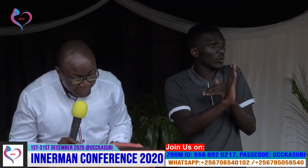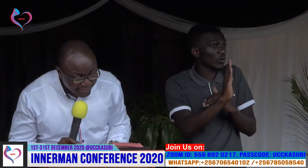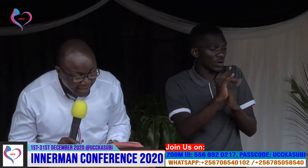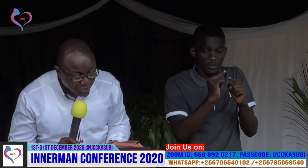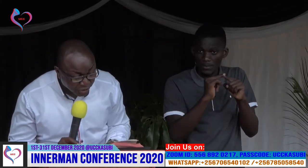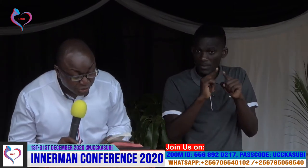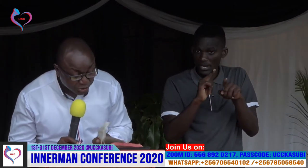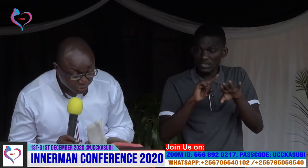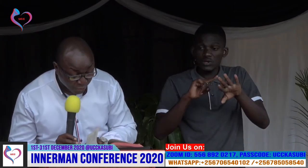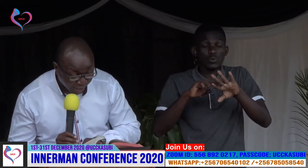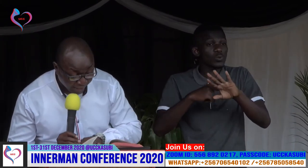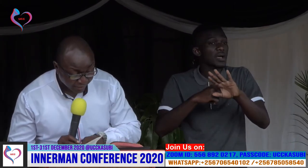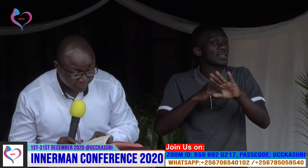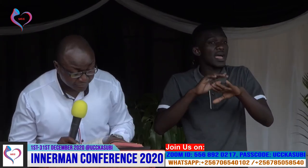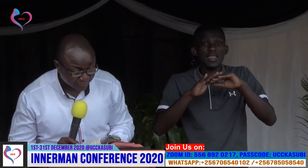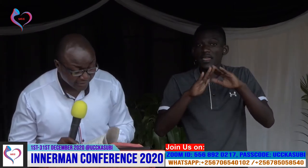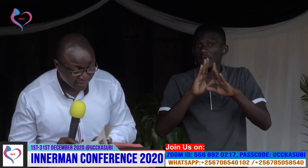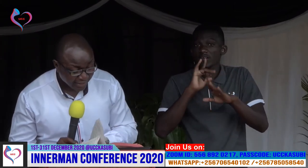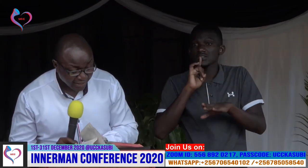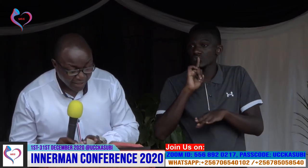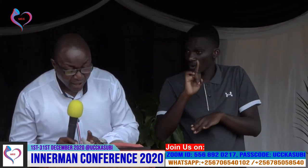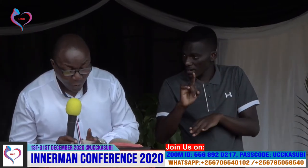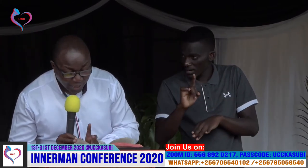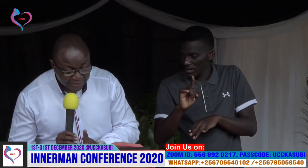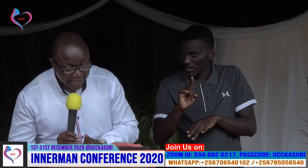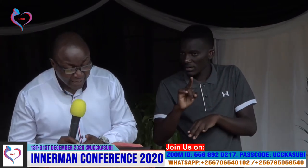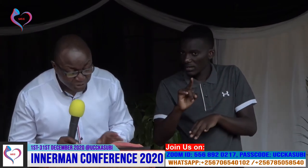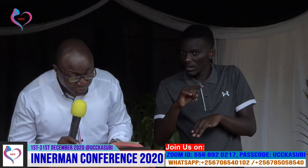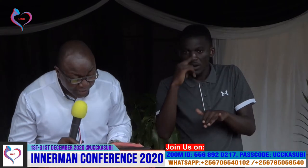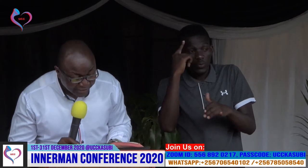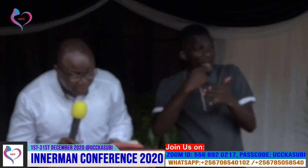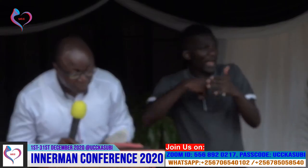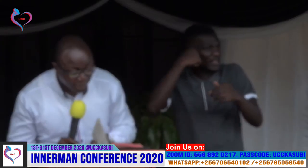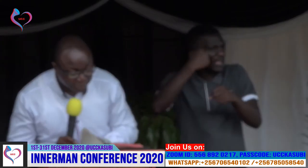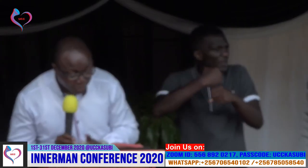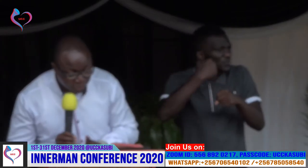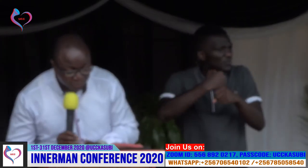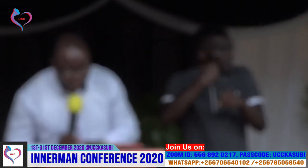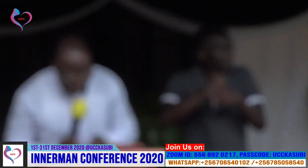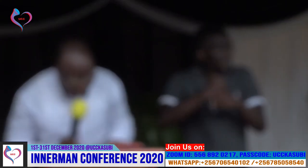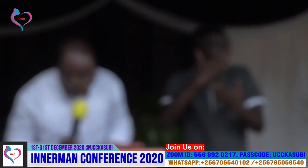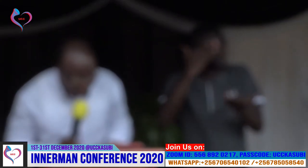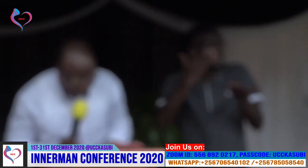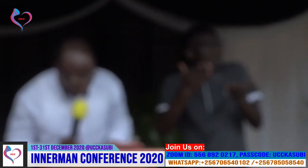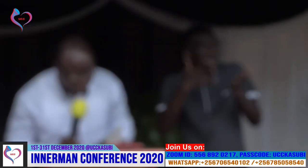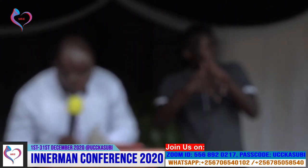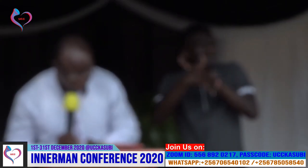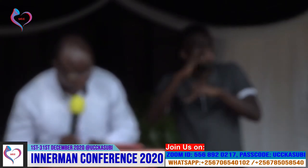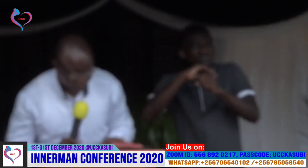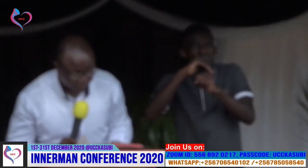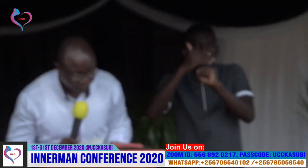But when they are not sure, what they are doing is what God created them